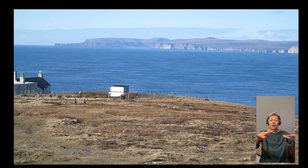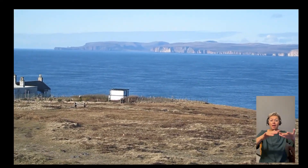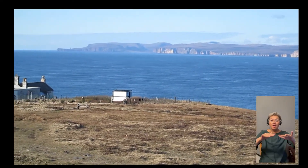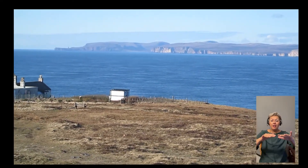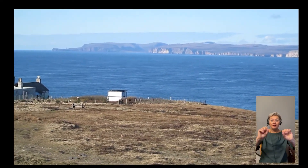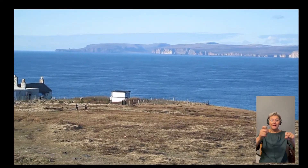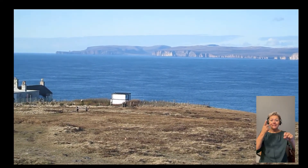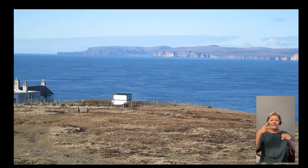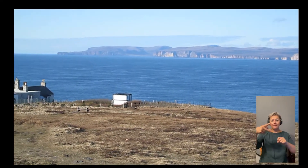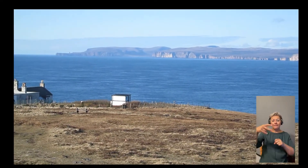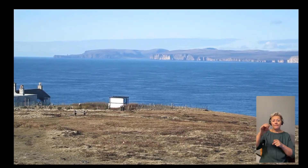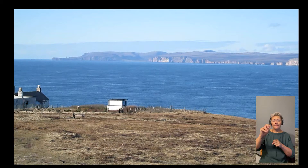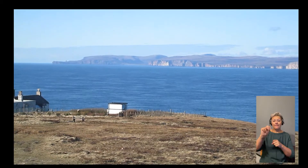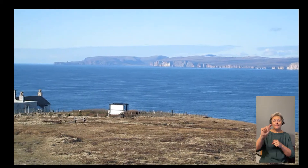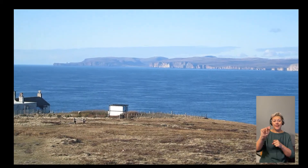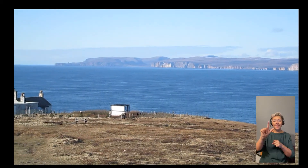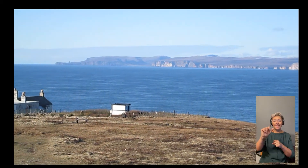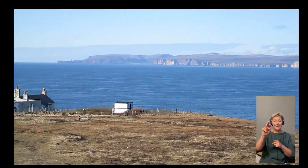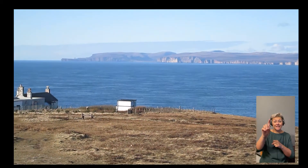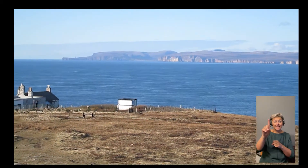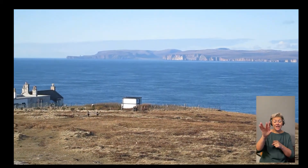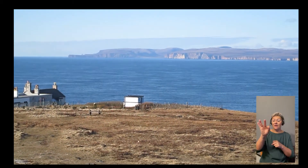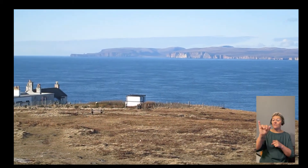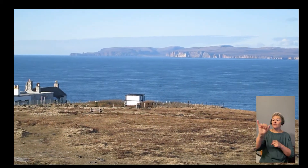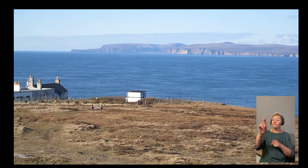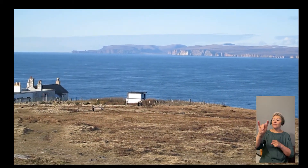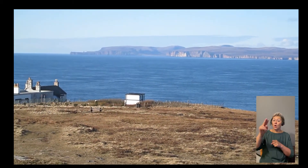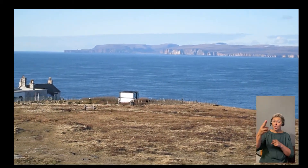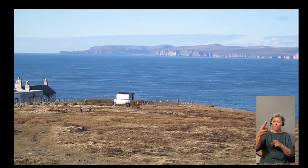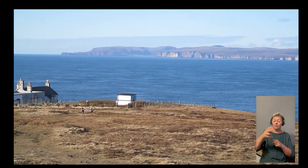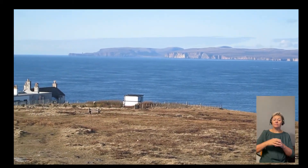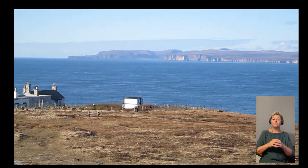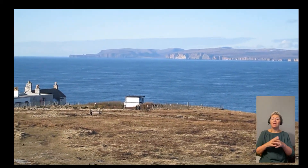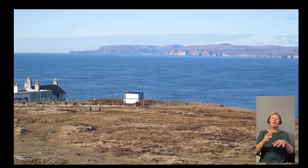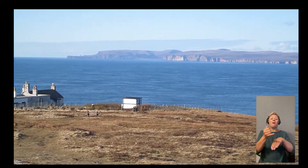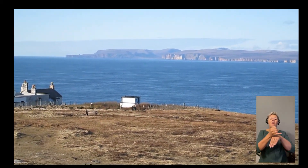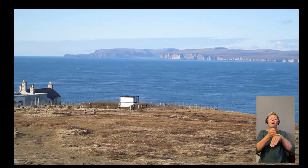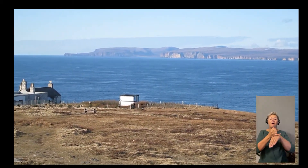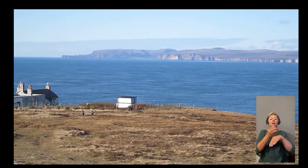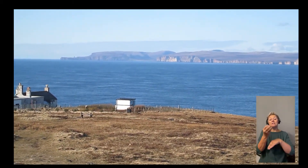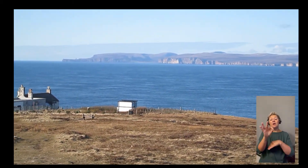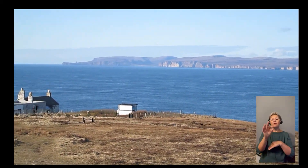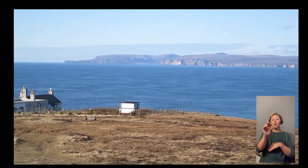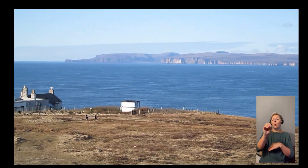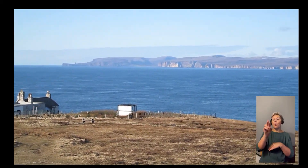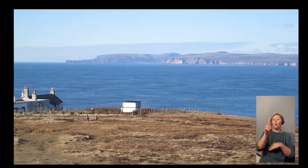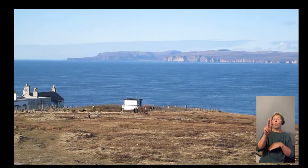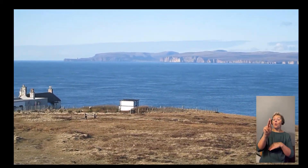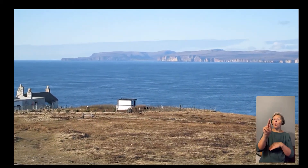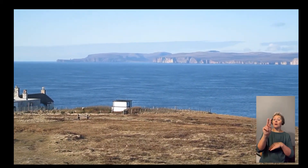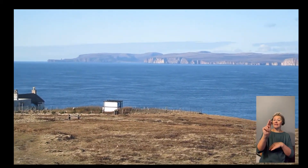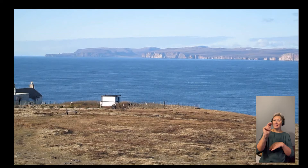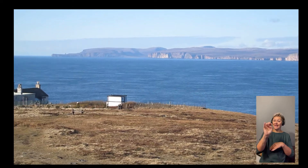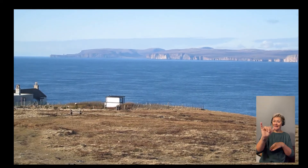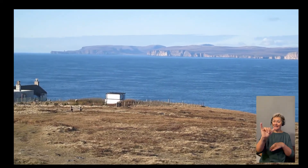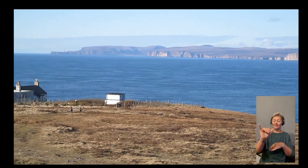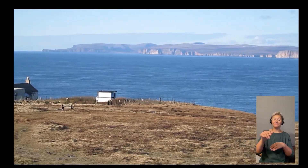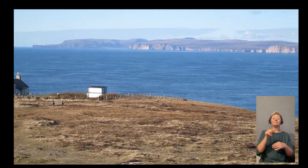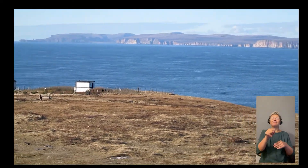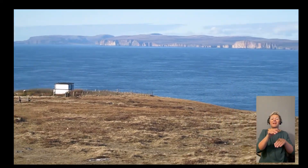looks over the Pentland Firth to the islands of Orkney. This is Hoy and the Old Man of Hoy, the stack of rocks. It's